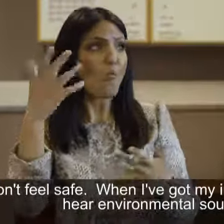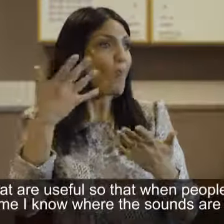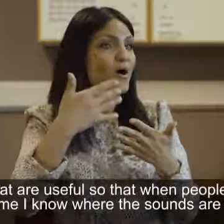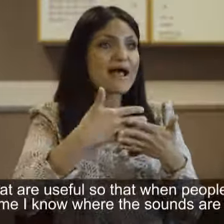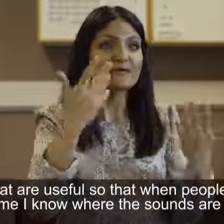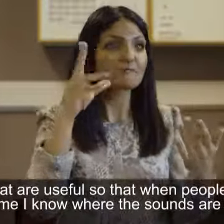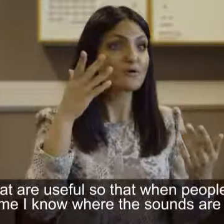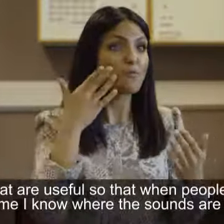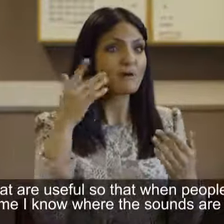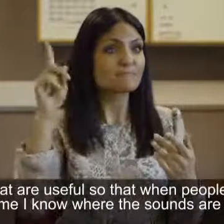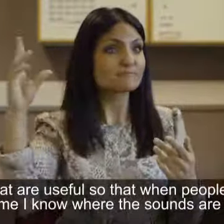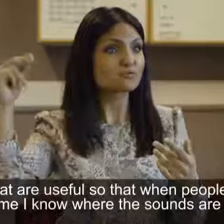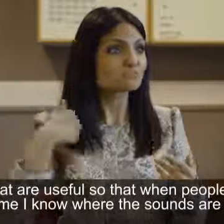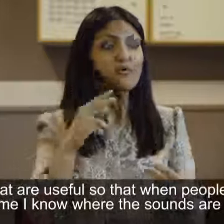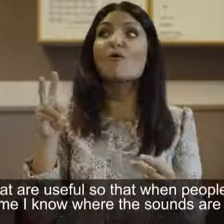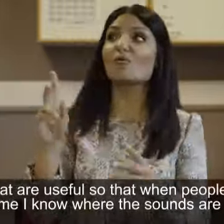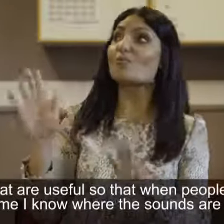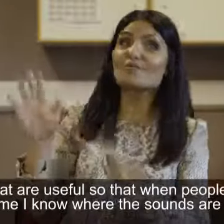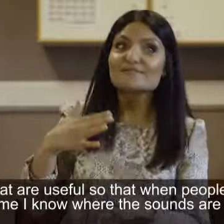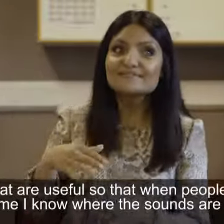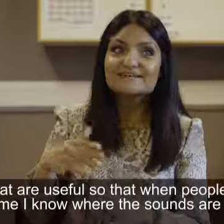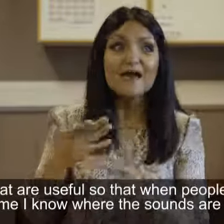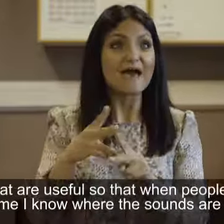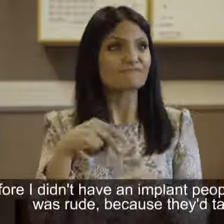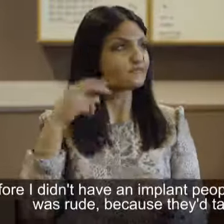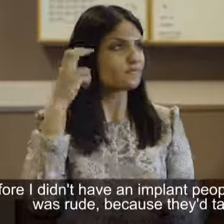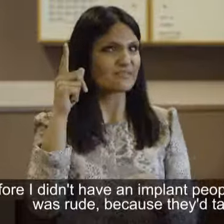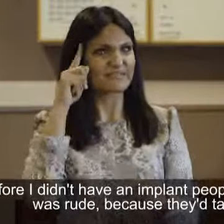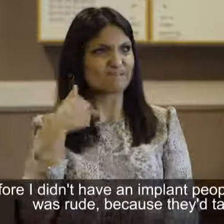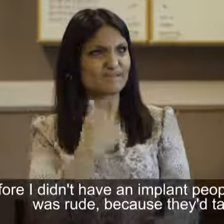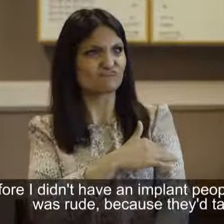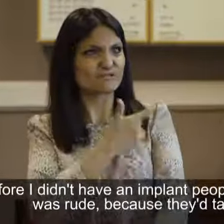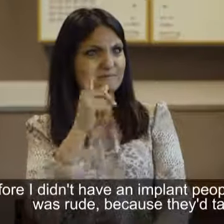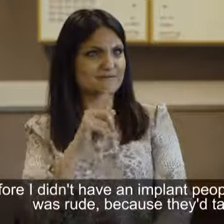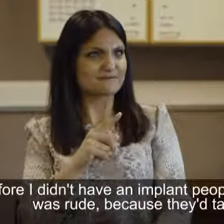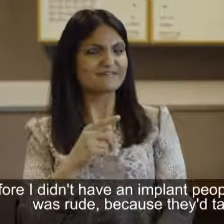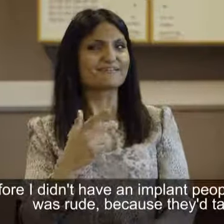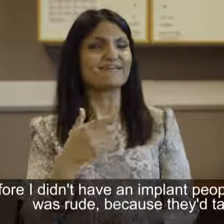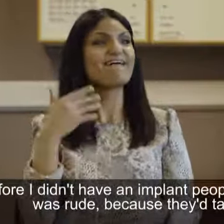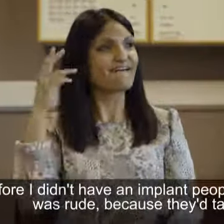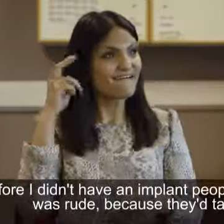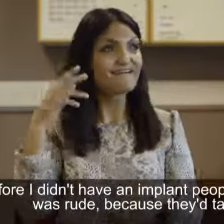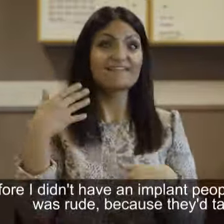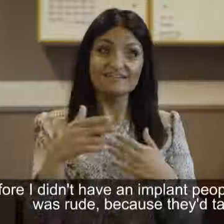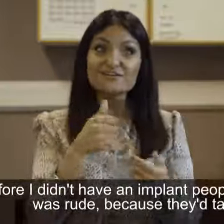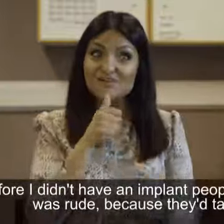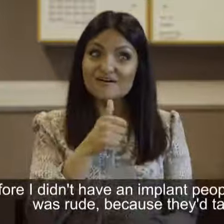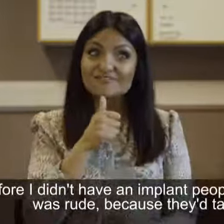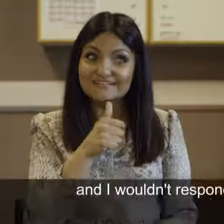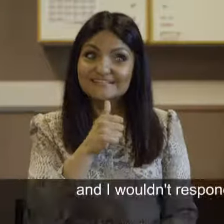are useful. So if people are talking to me, I know where the sound's coming from. Before I didn't have an implant, people would think I was rude because they talked to me and I wouldn't